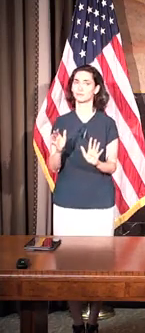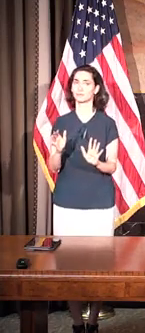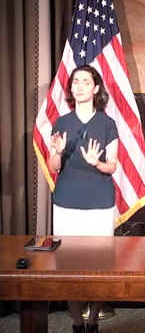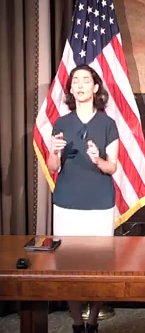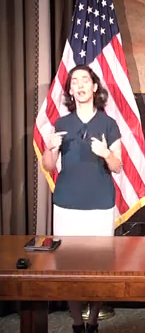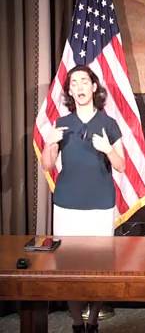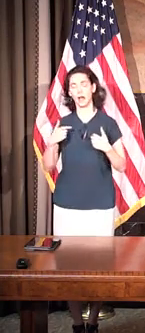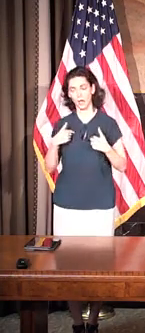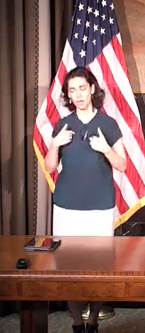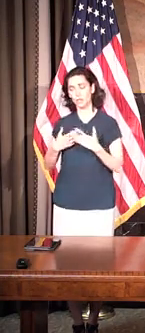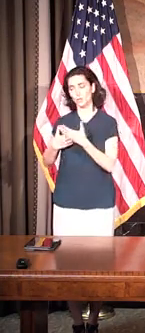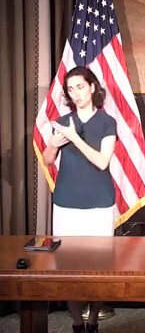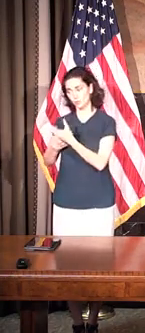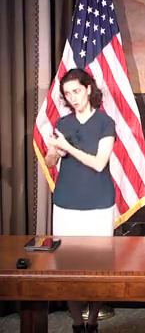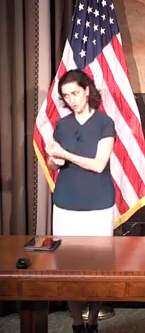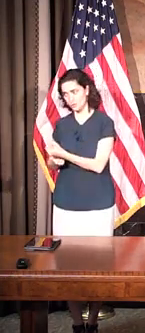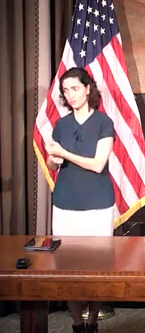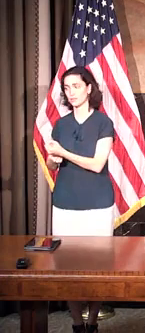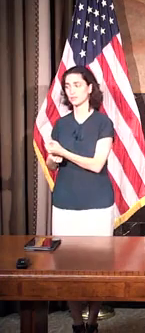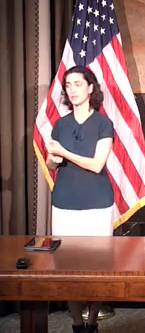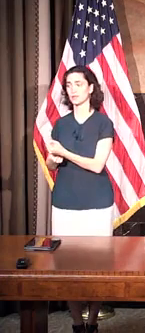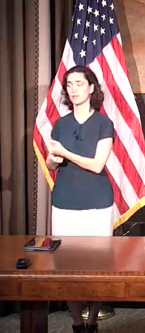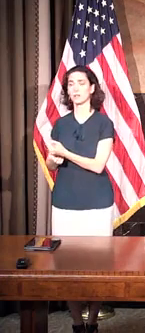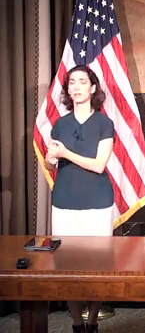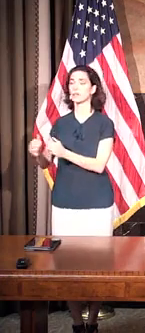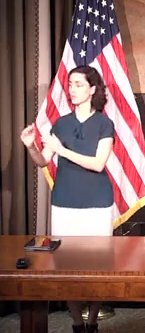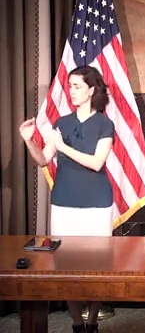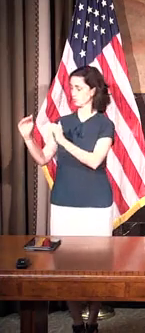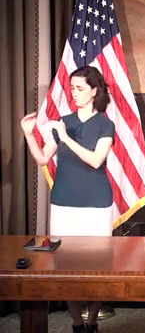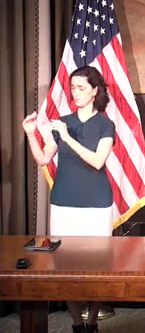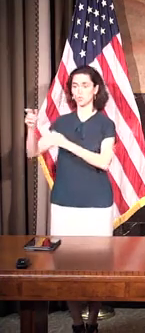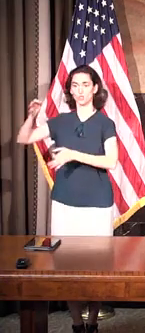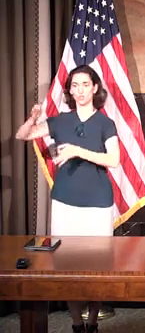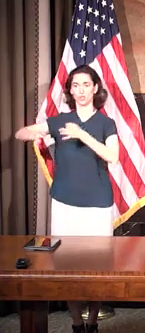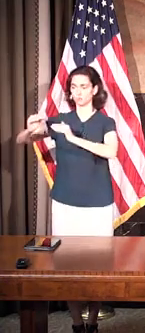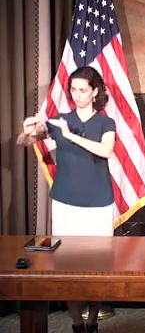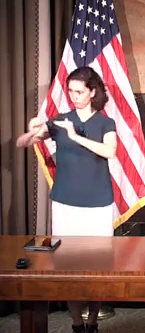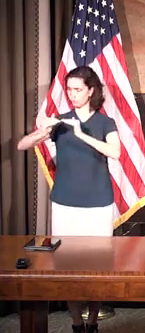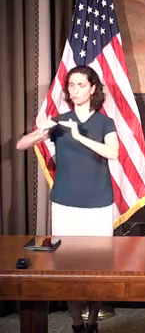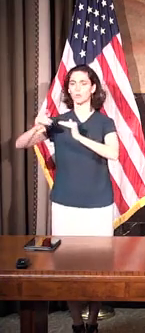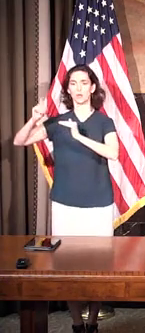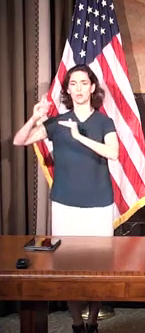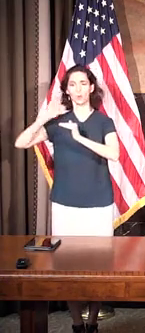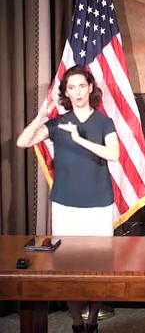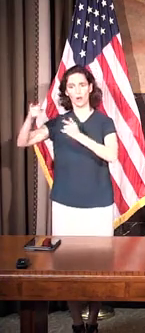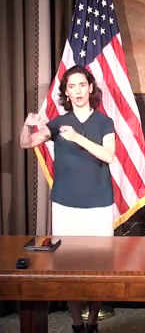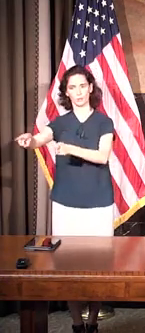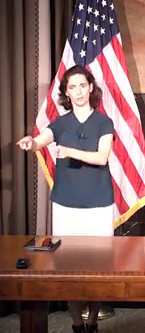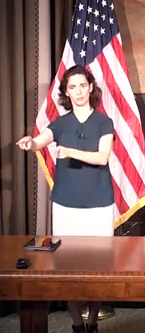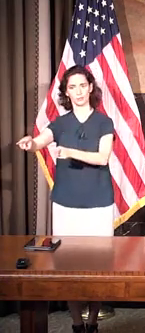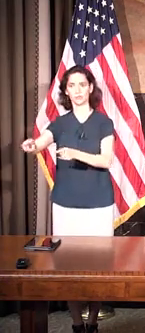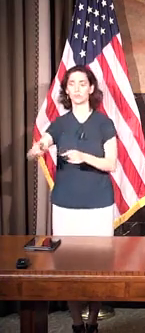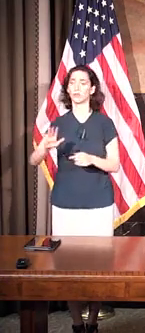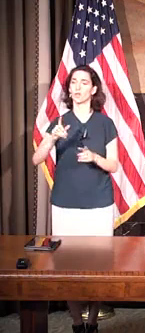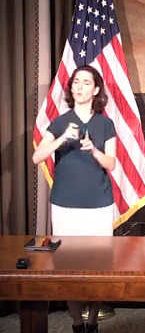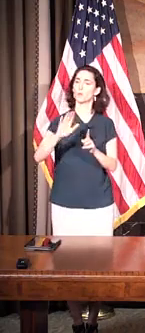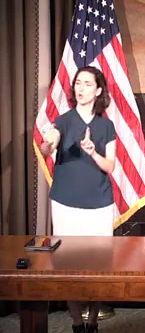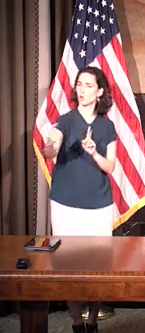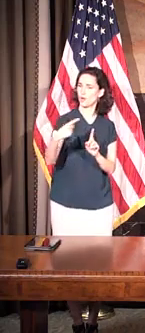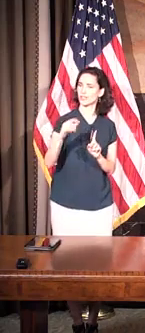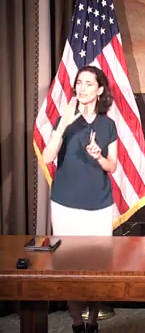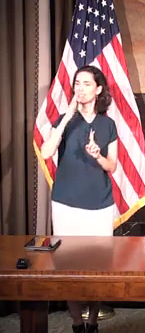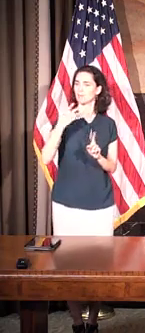have confidence that what is demanded by justice is what will happen. And it sounds like from your question, there's